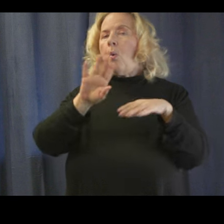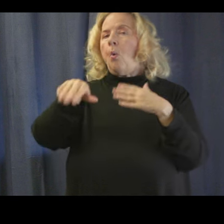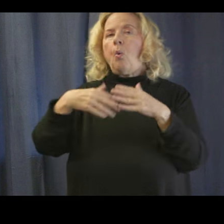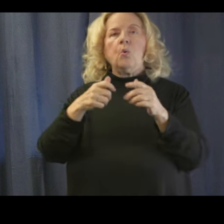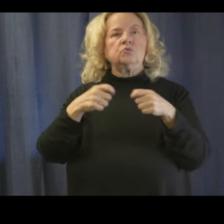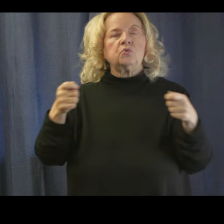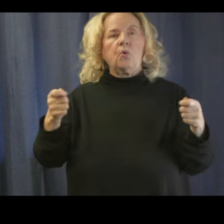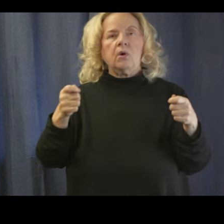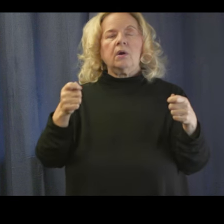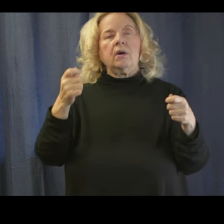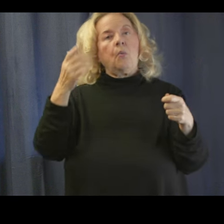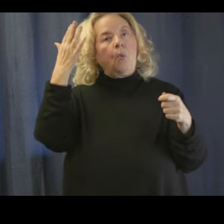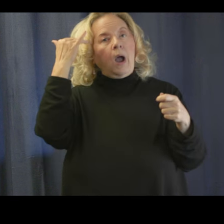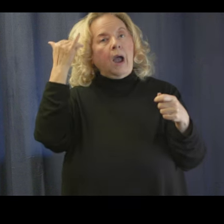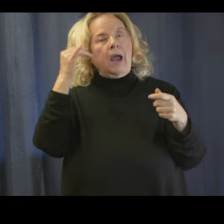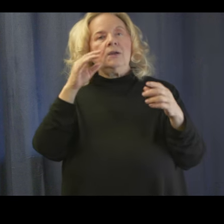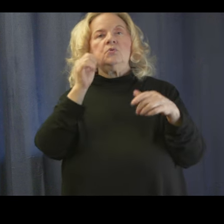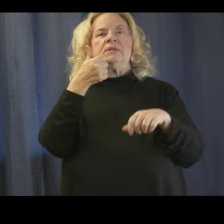it.